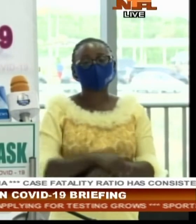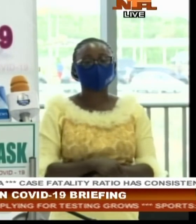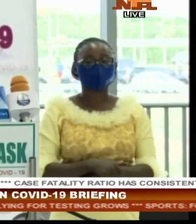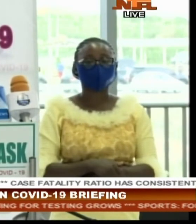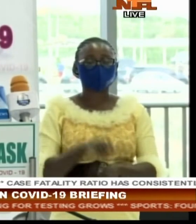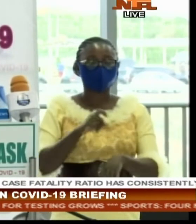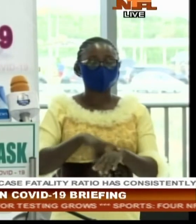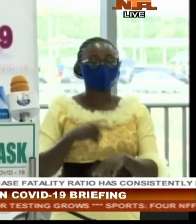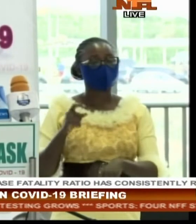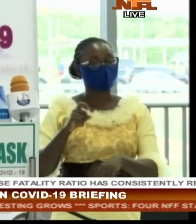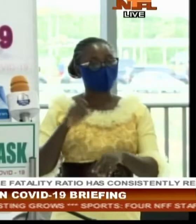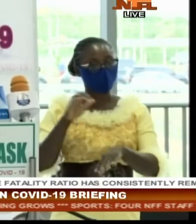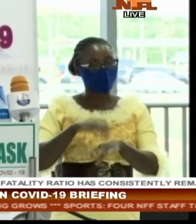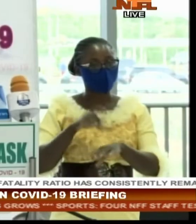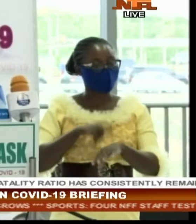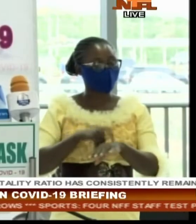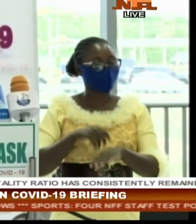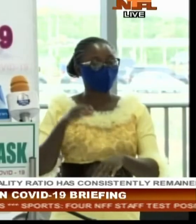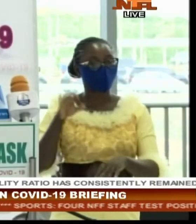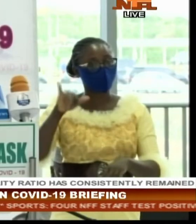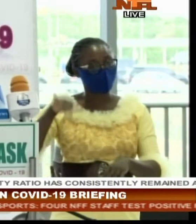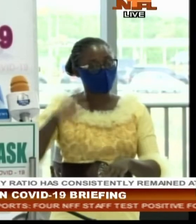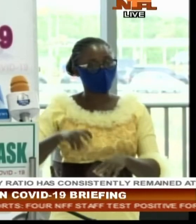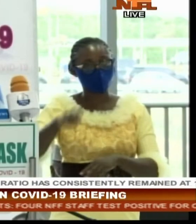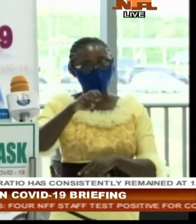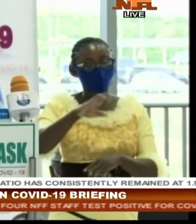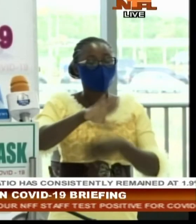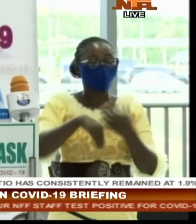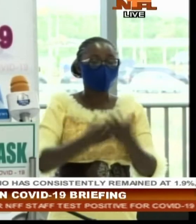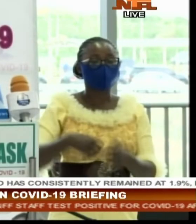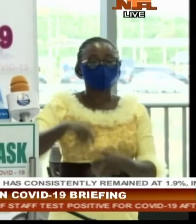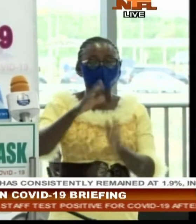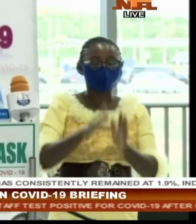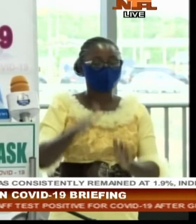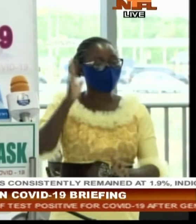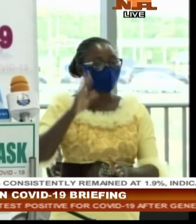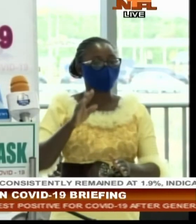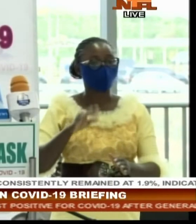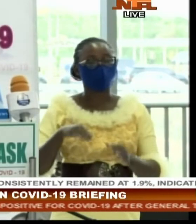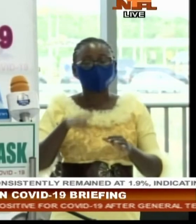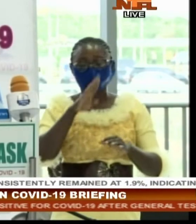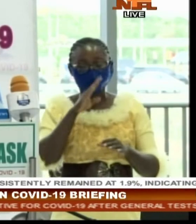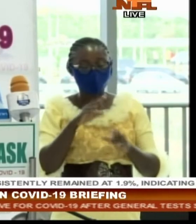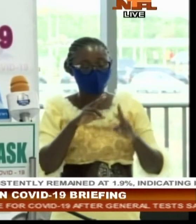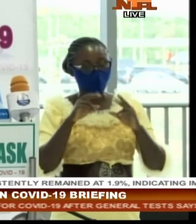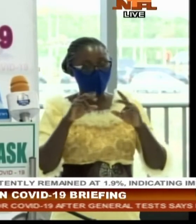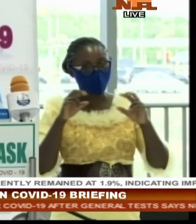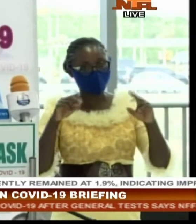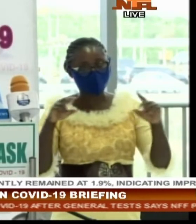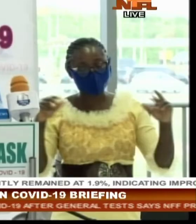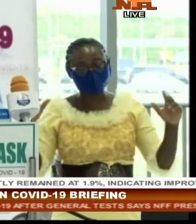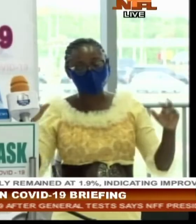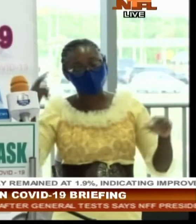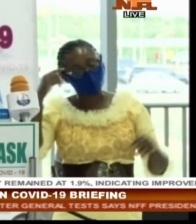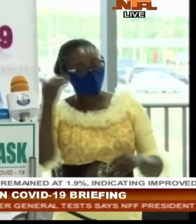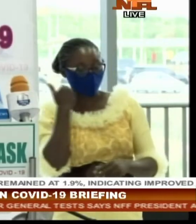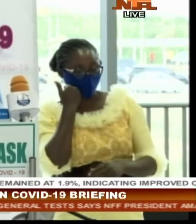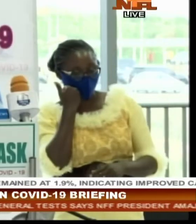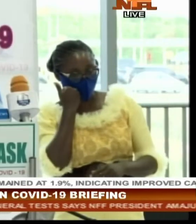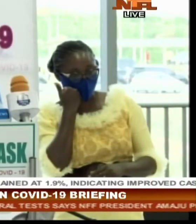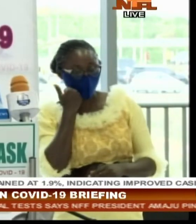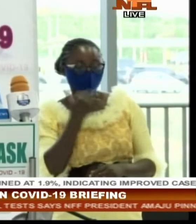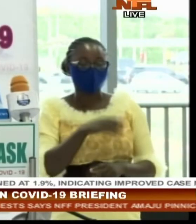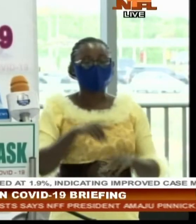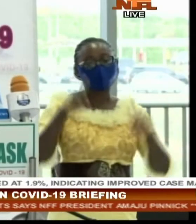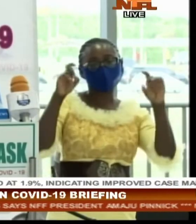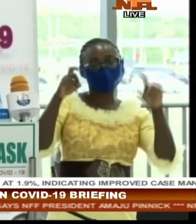At the time of boarding, all travelers will undergo thermal screening for fever and questioned